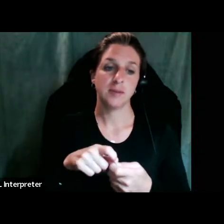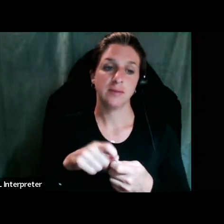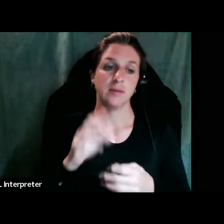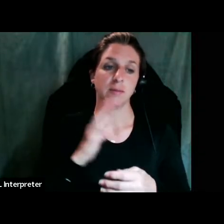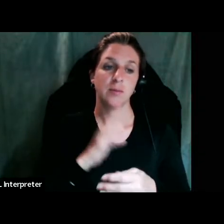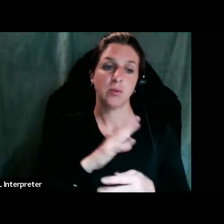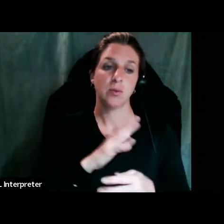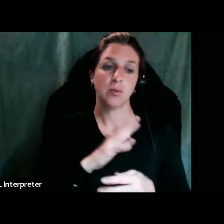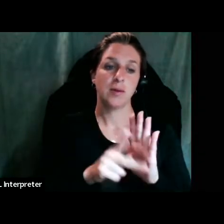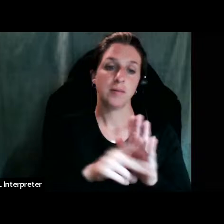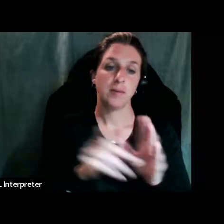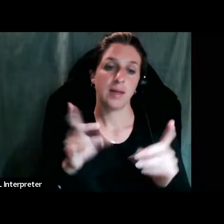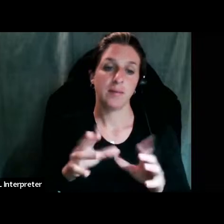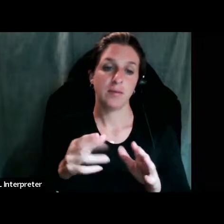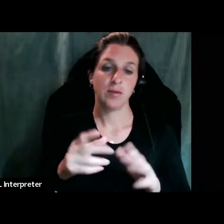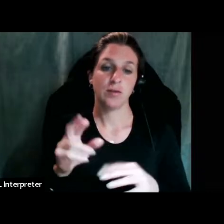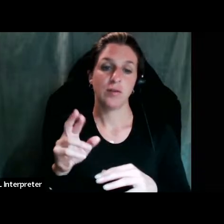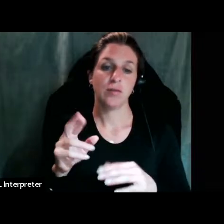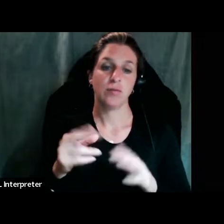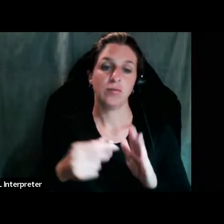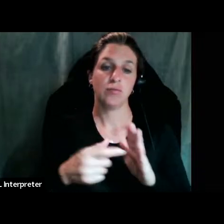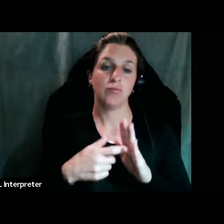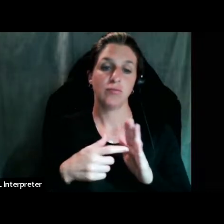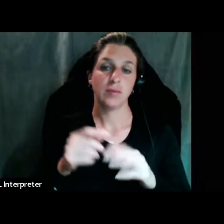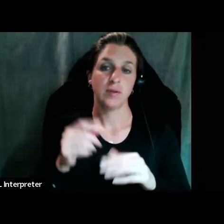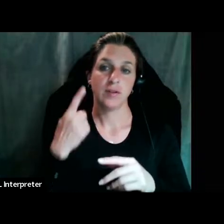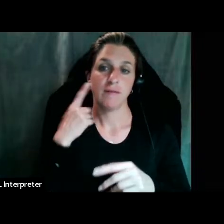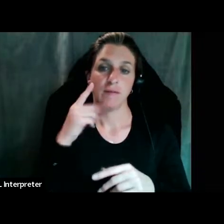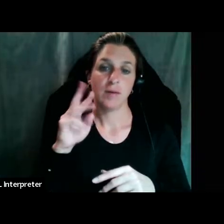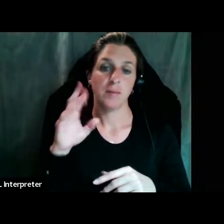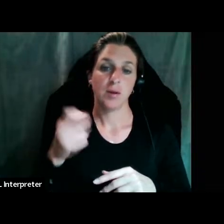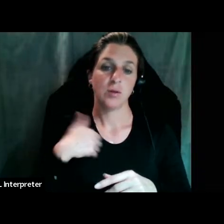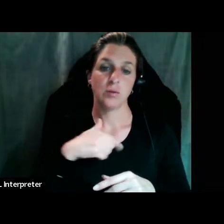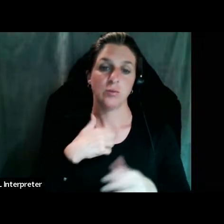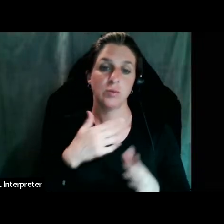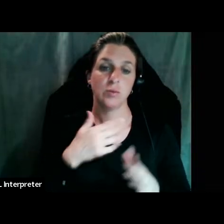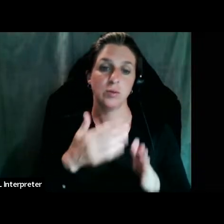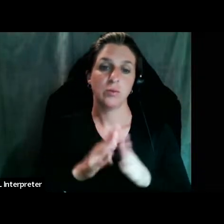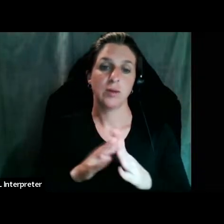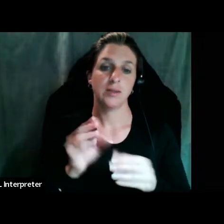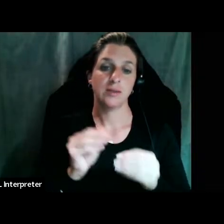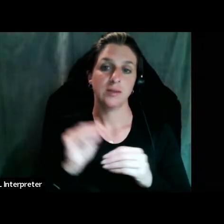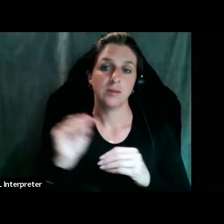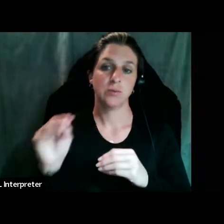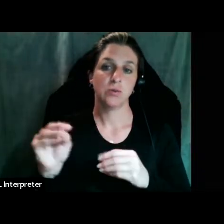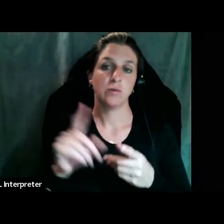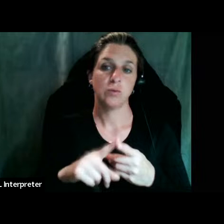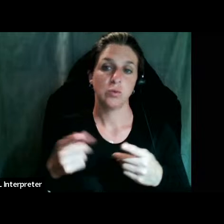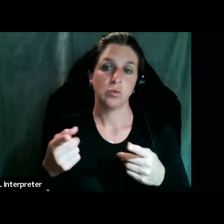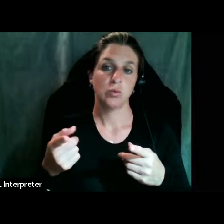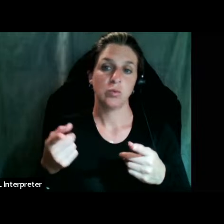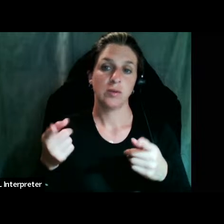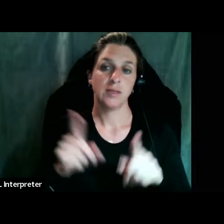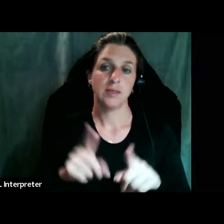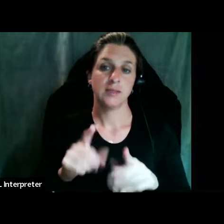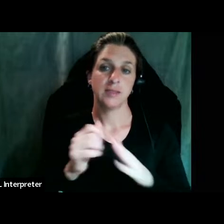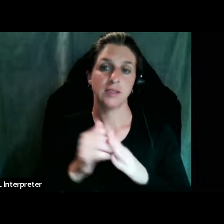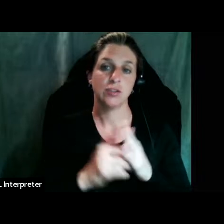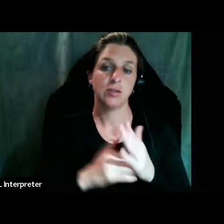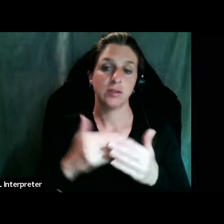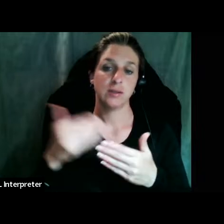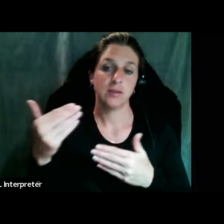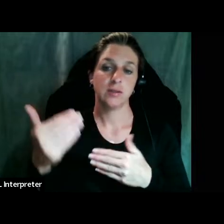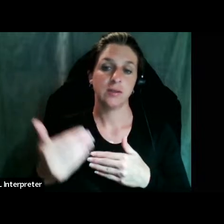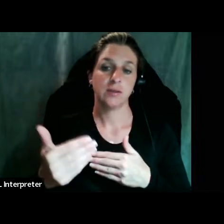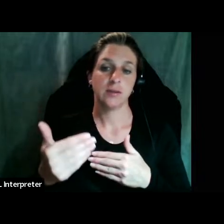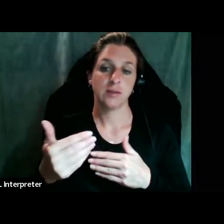admin regs from March. And we're requesting that they get moved to the consent agenda next Okay. meeting. Like, I'm not sure if